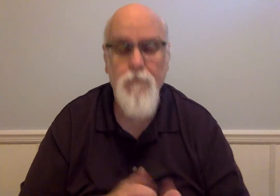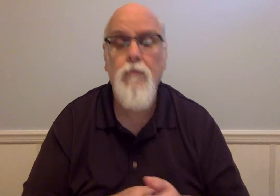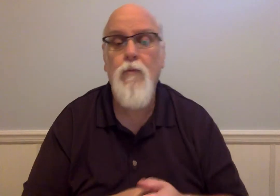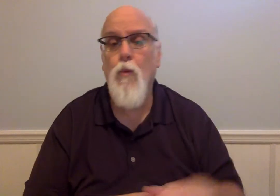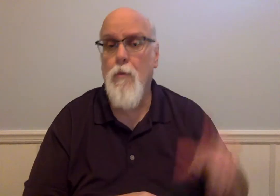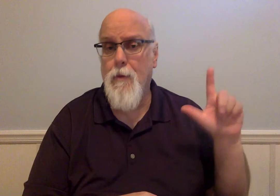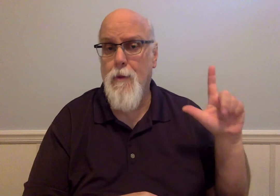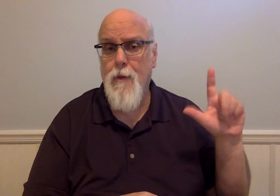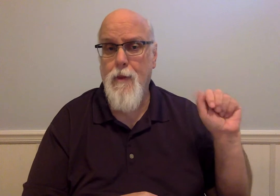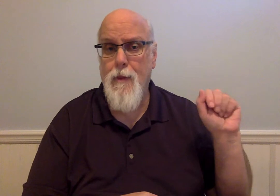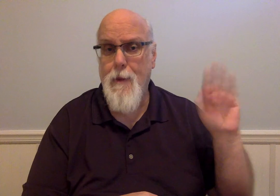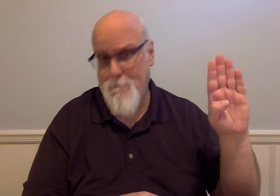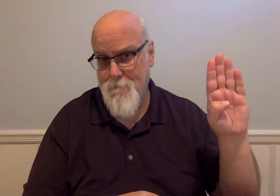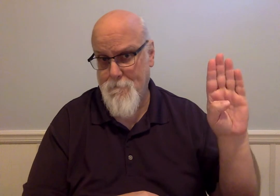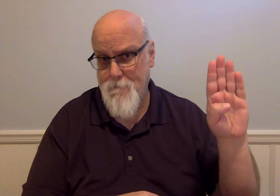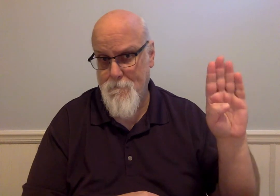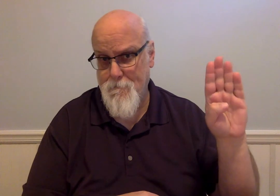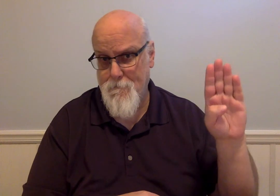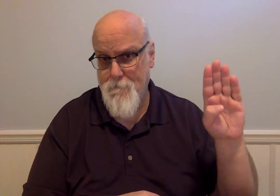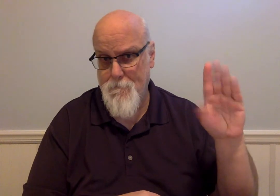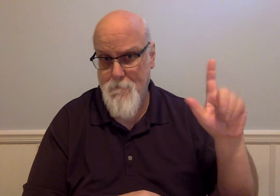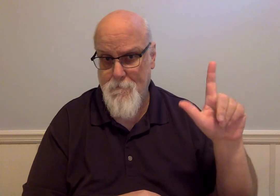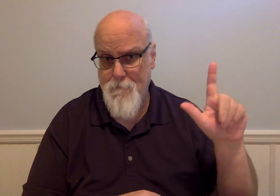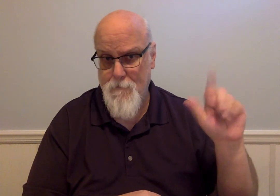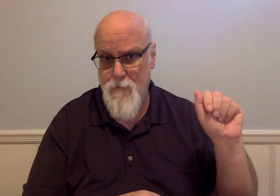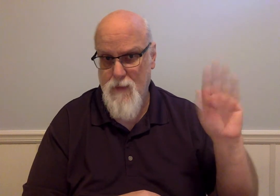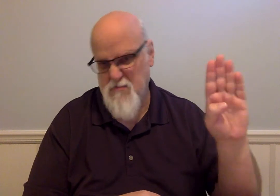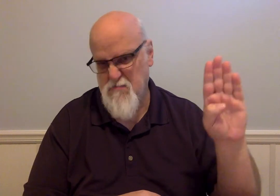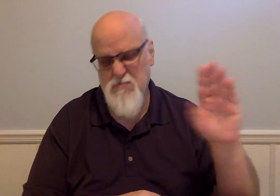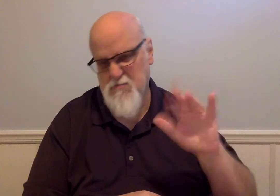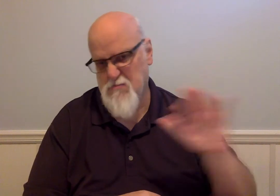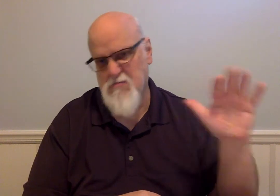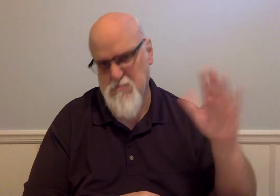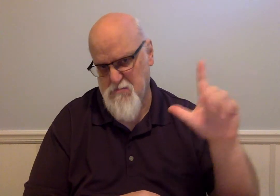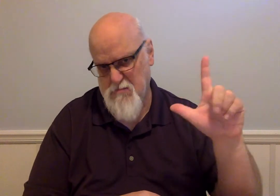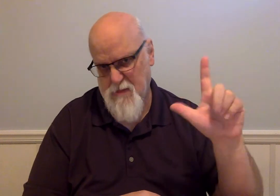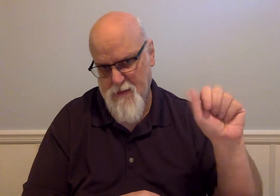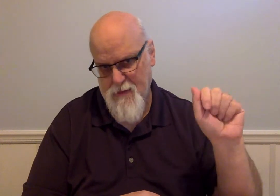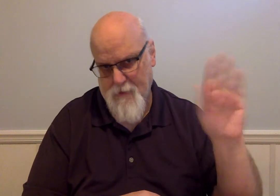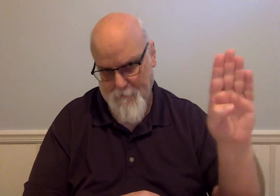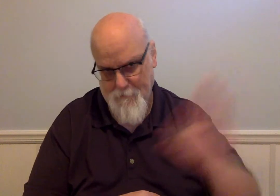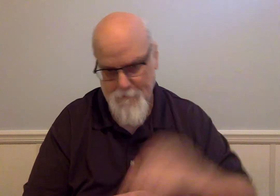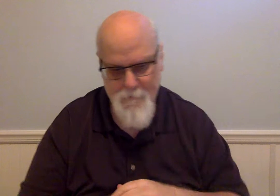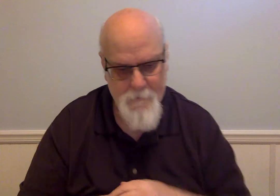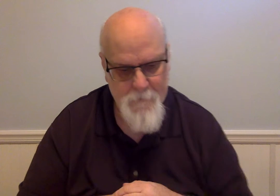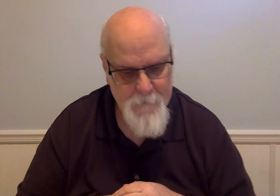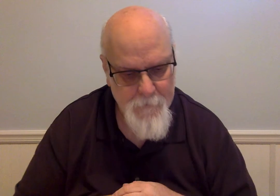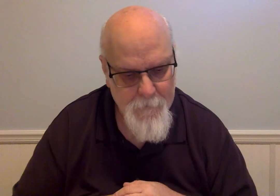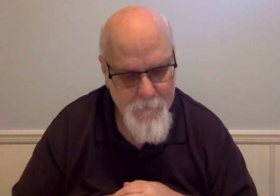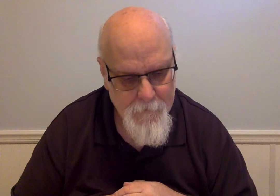hand. So, and then you would just fingerspell lab if you were going to a computer lab, or any type of